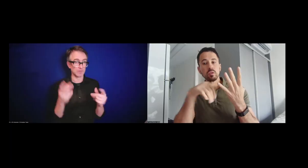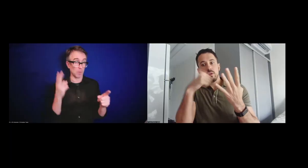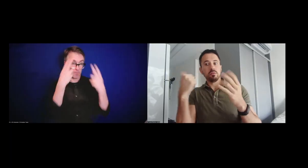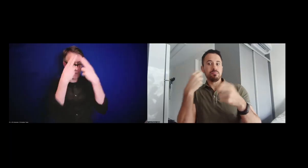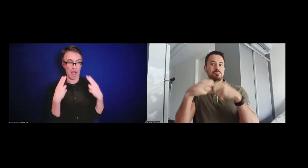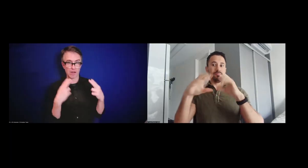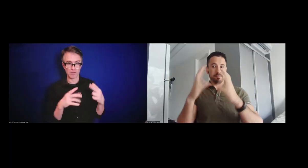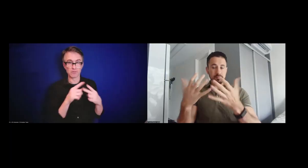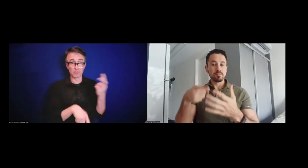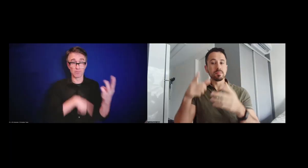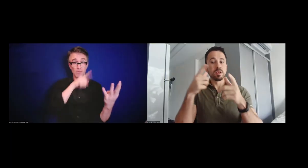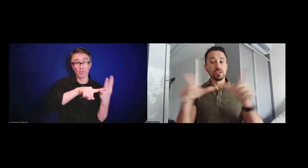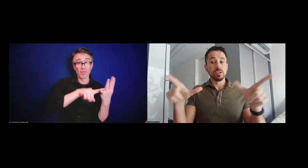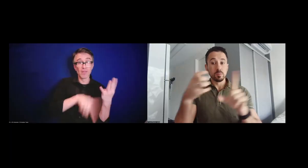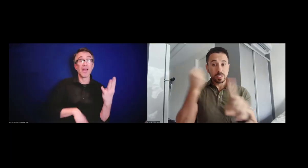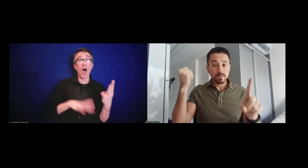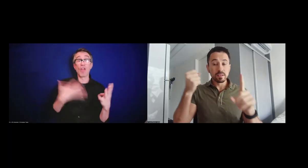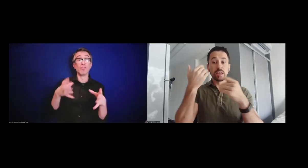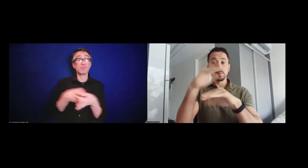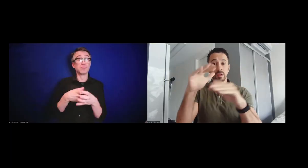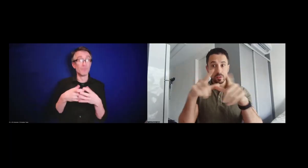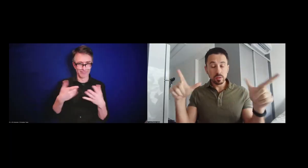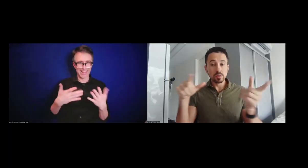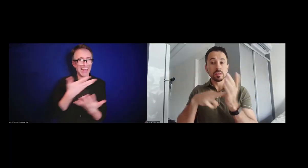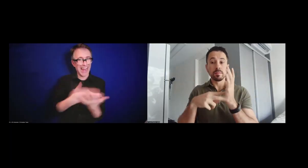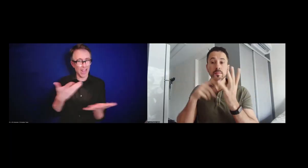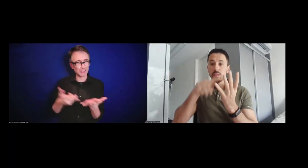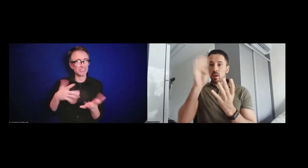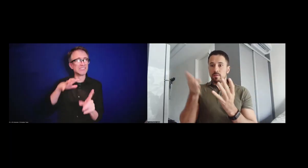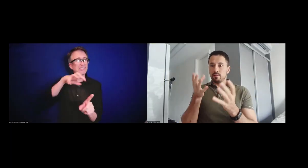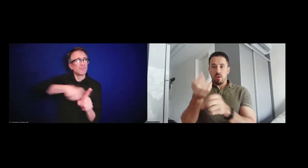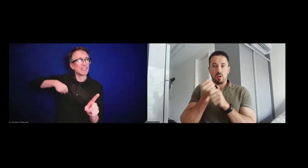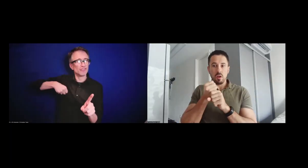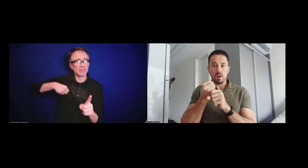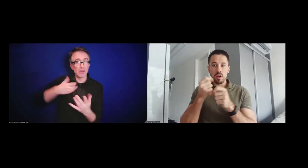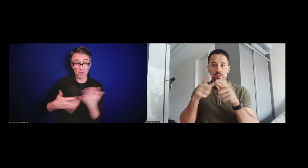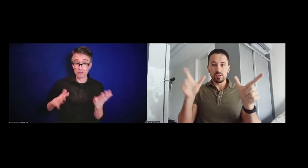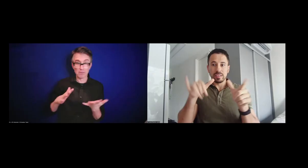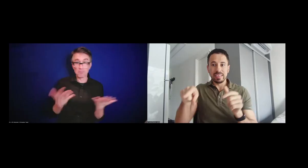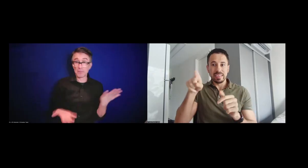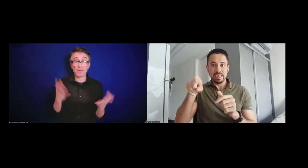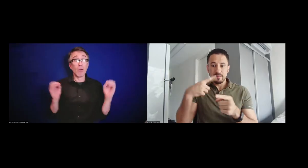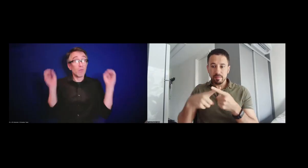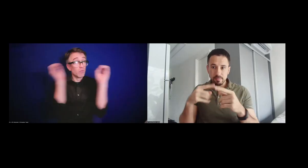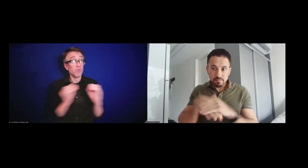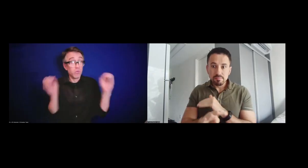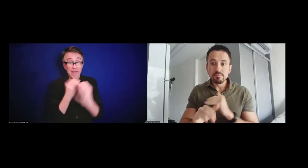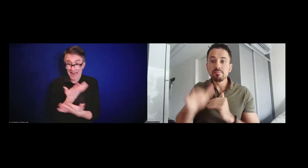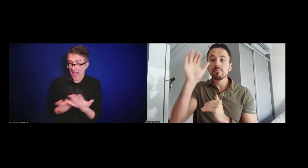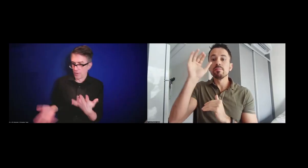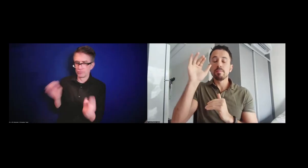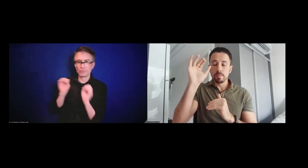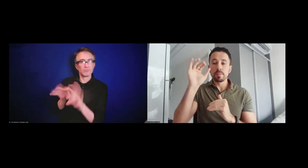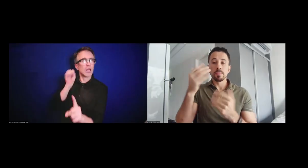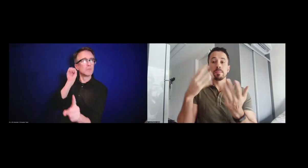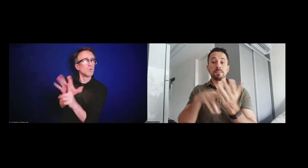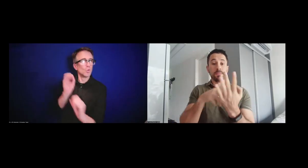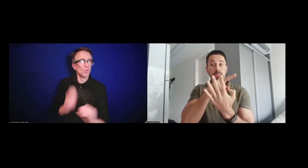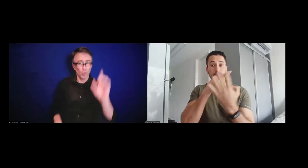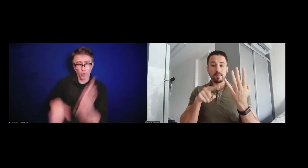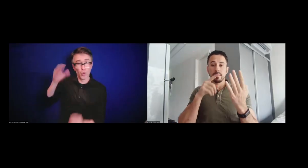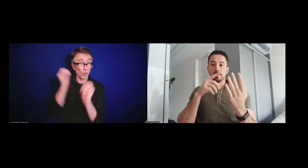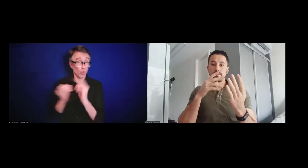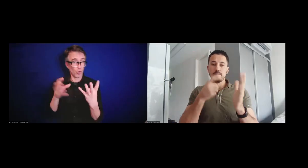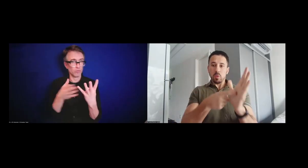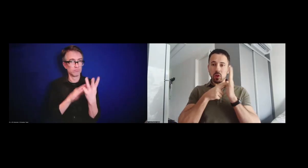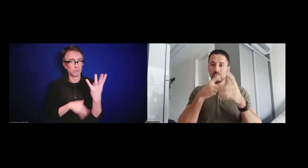tactile approaches, and then finally, language deprived, which is essentially people who have never received any sort of basic